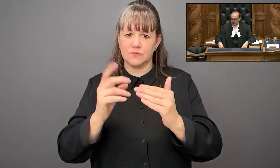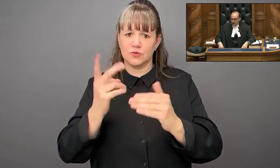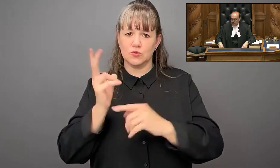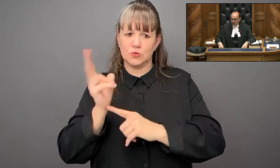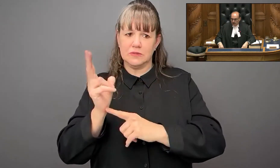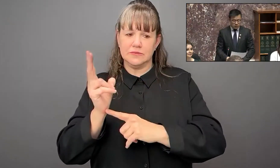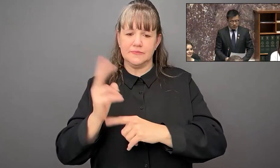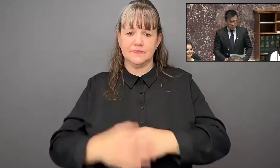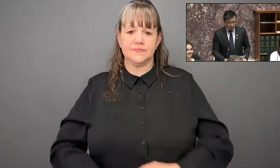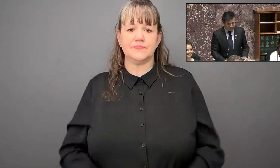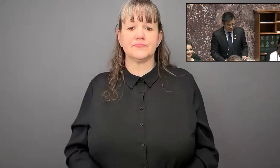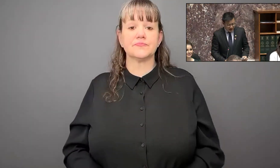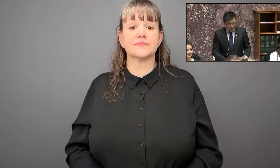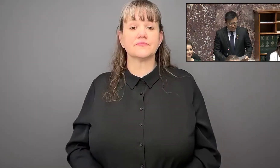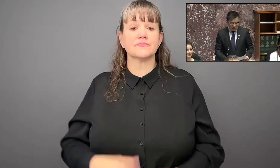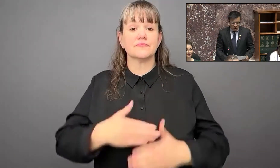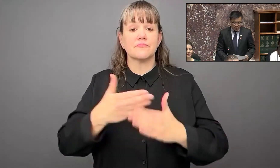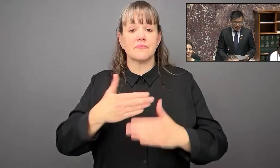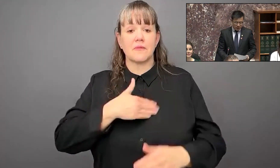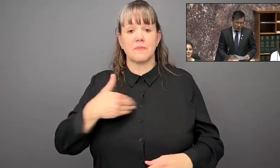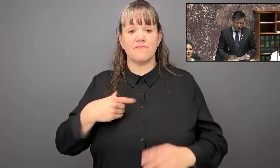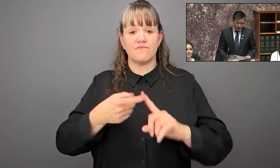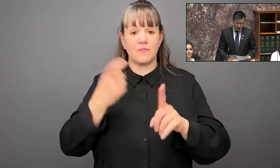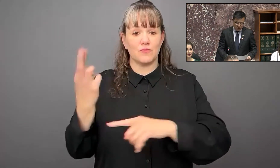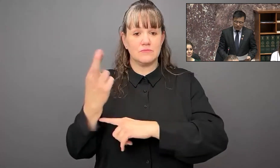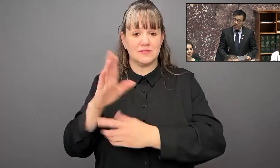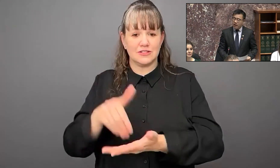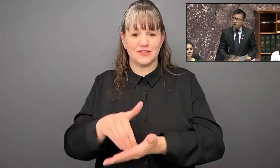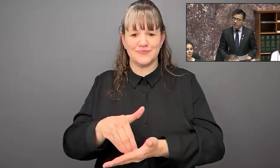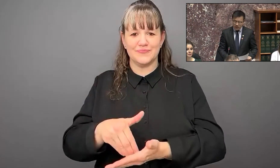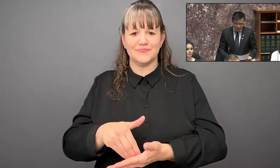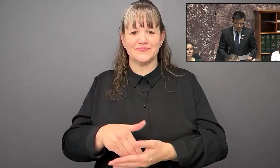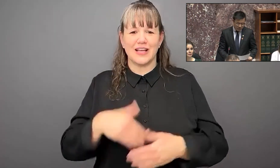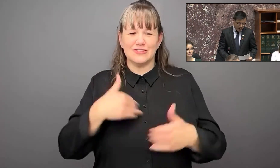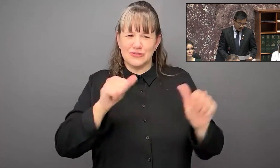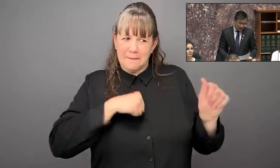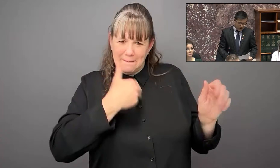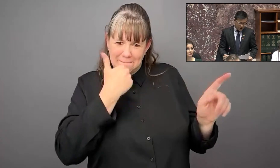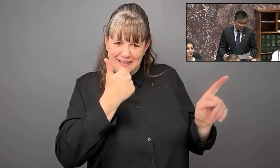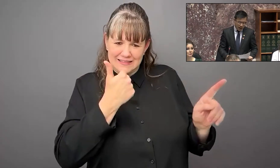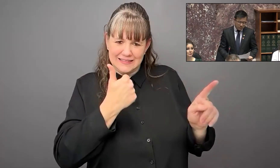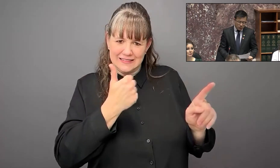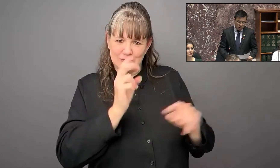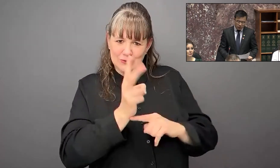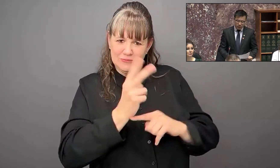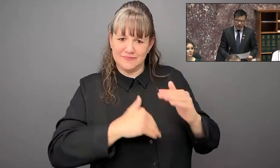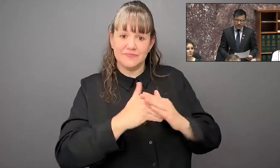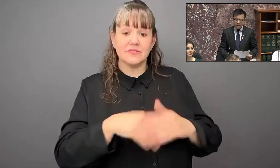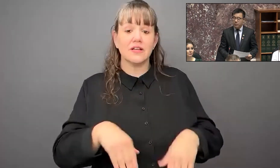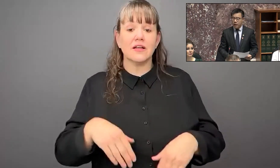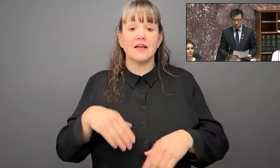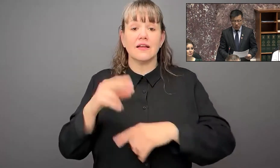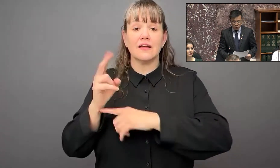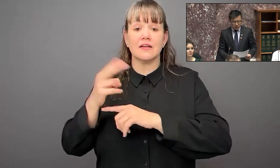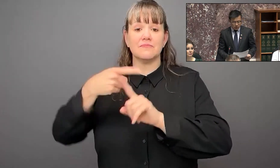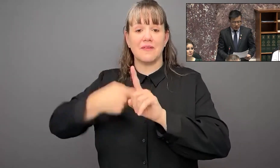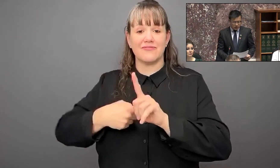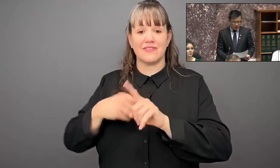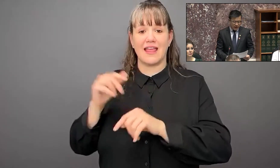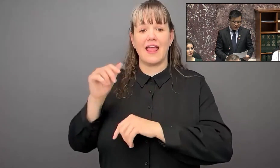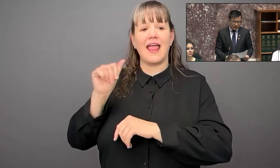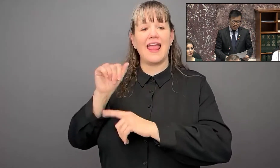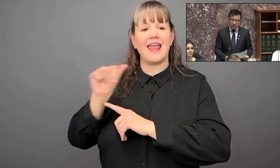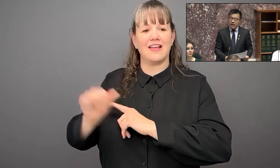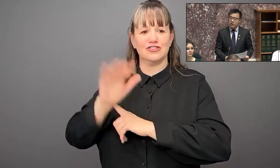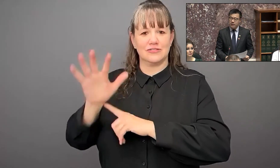I'll try my best. Honourable Speaker. May marks Asian Heritage Month. As we step into May, it is a time to honour and celebrate the contributions